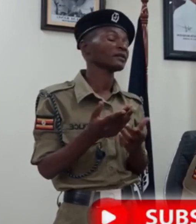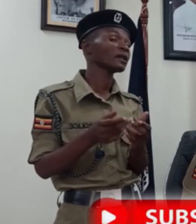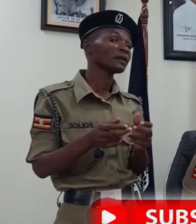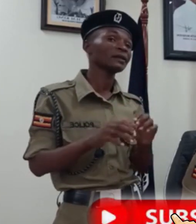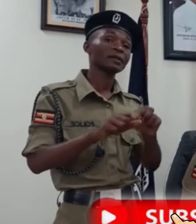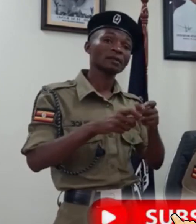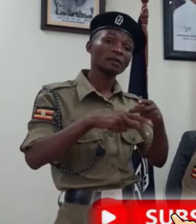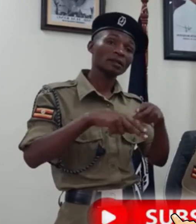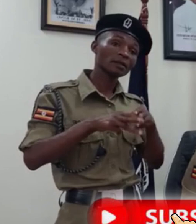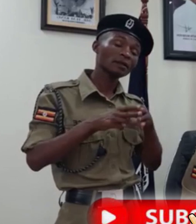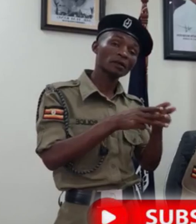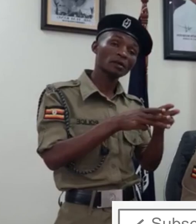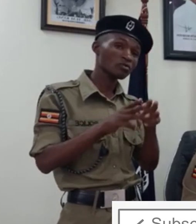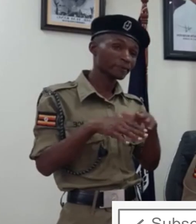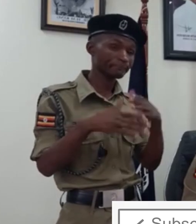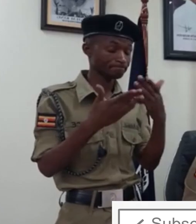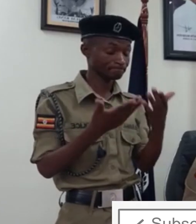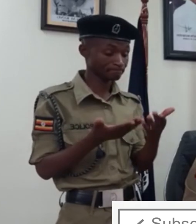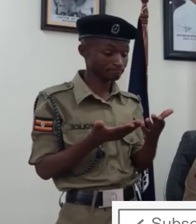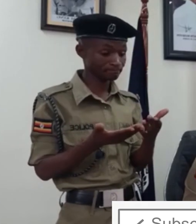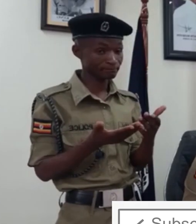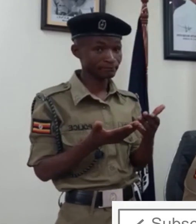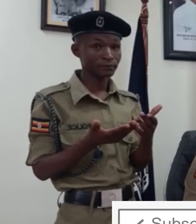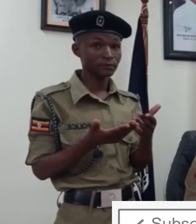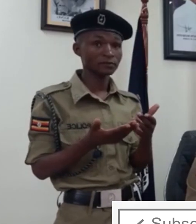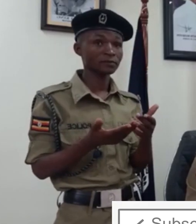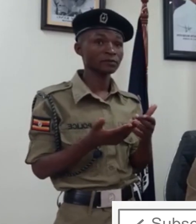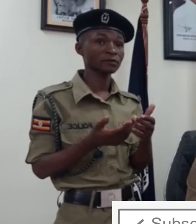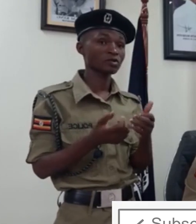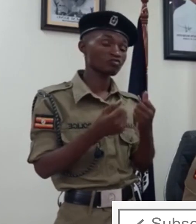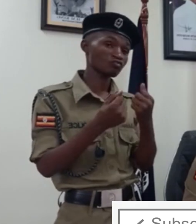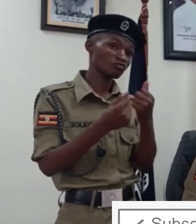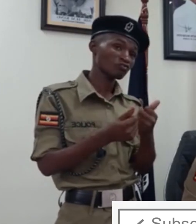enteekateeka ez'okukungubaga nti balina okukikola mu ngeri